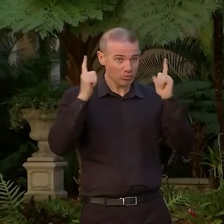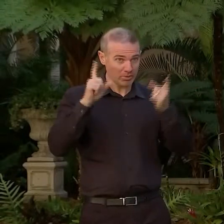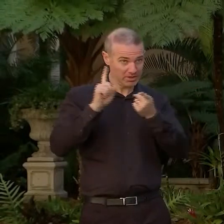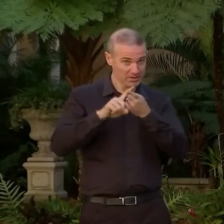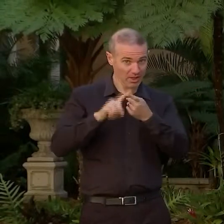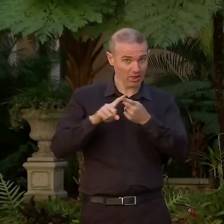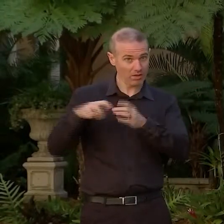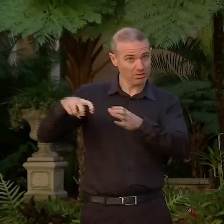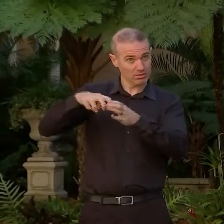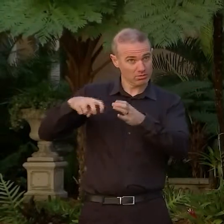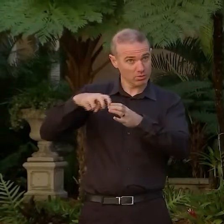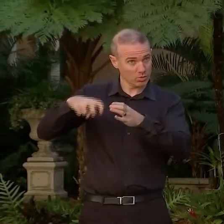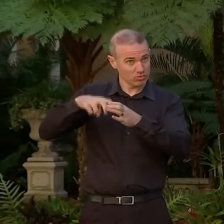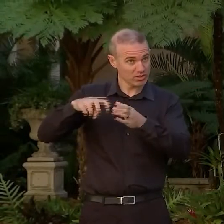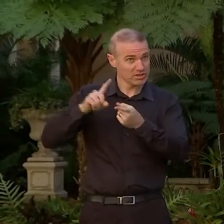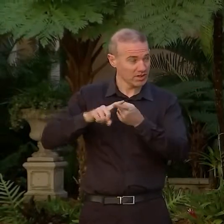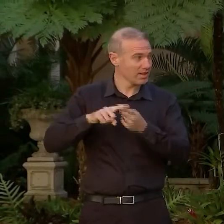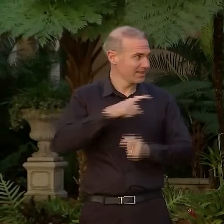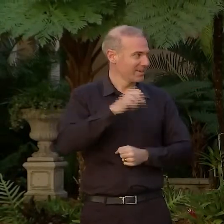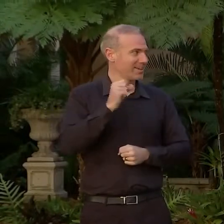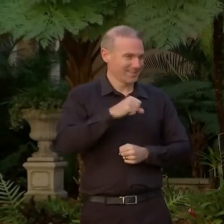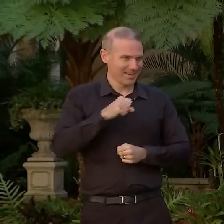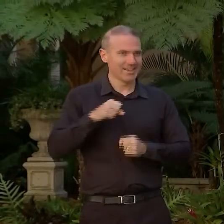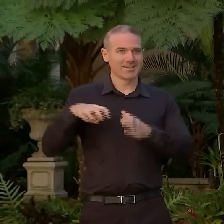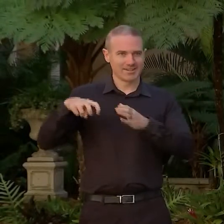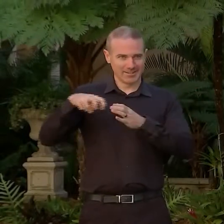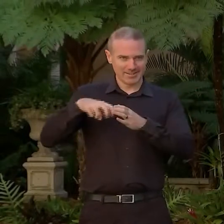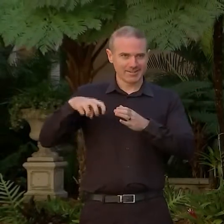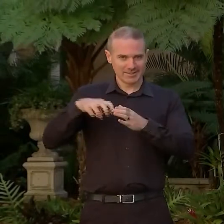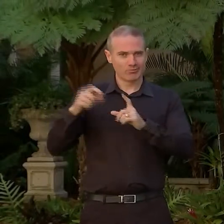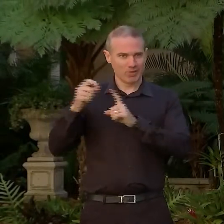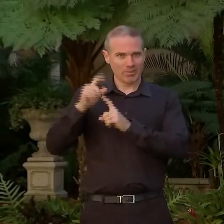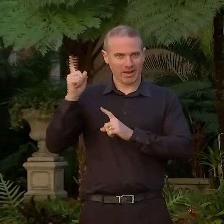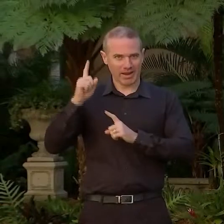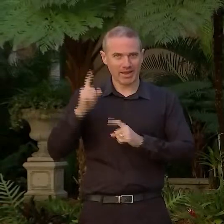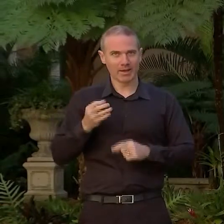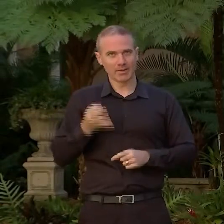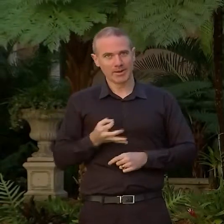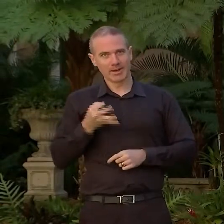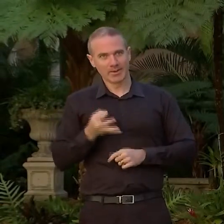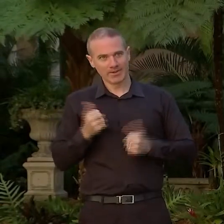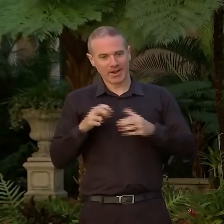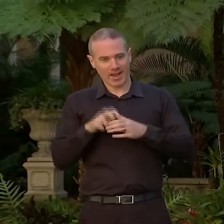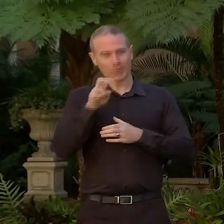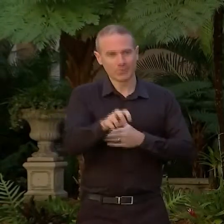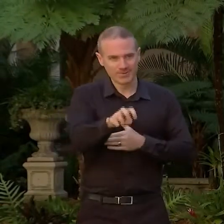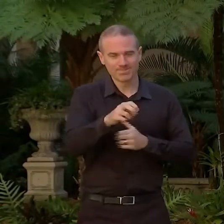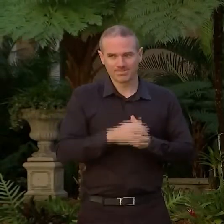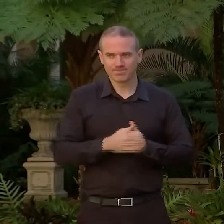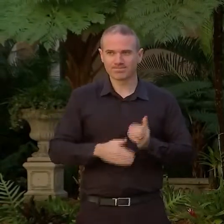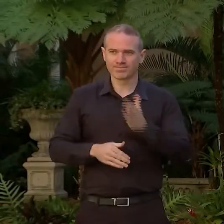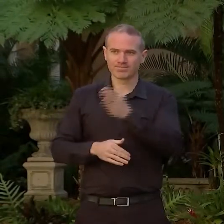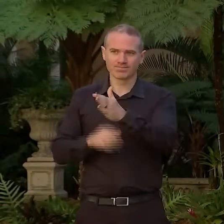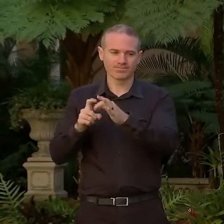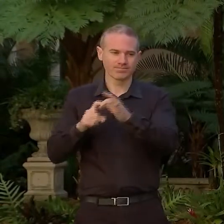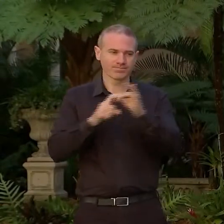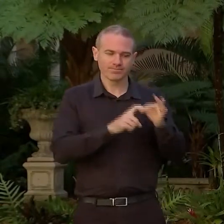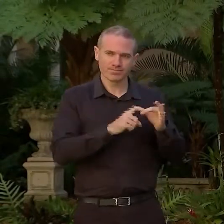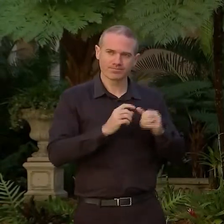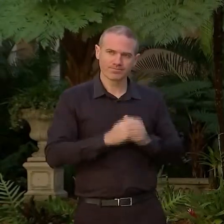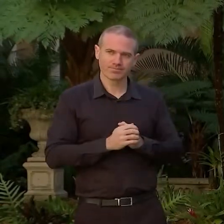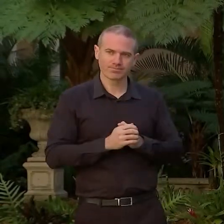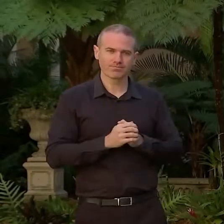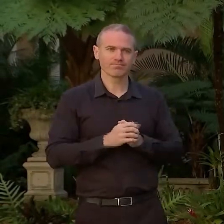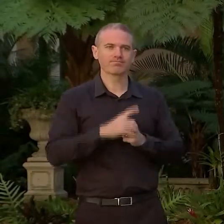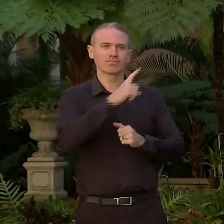Sunday? She's counting down the minutes, I can tell you. Has there been any update with discussions